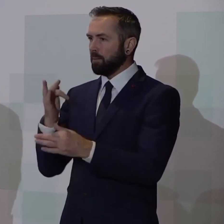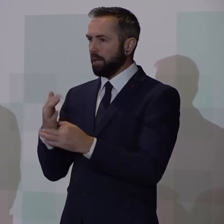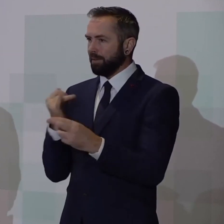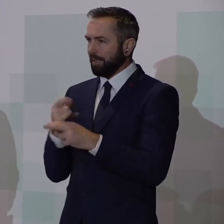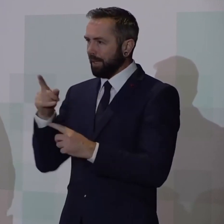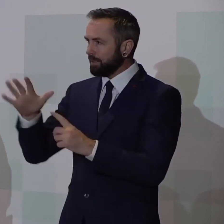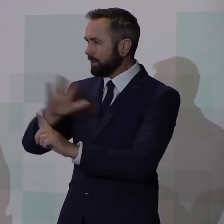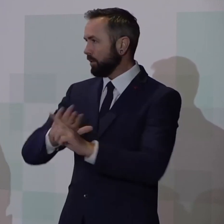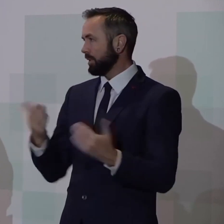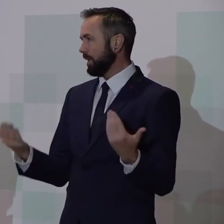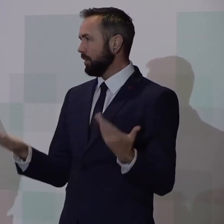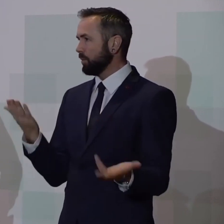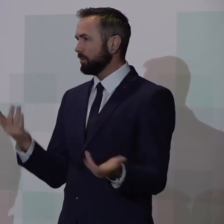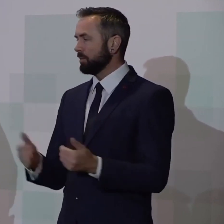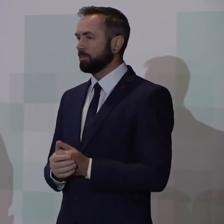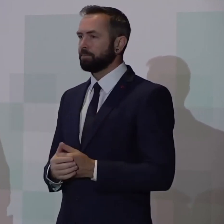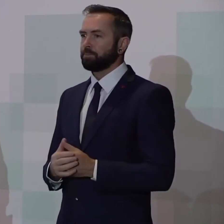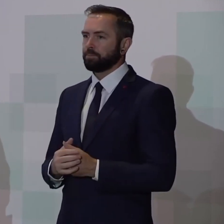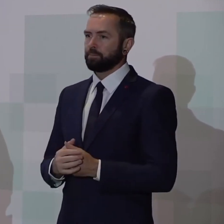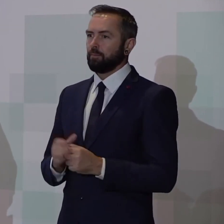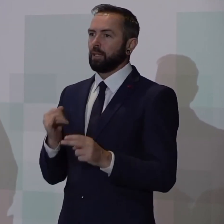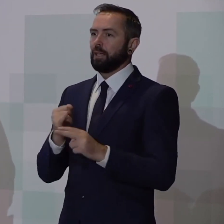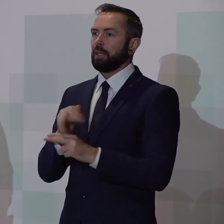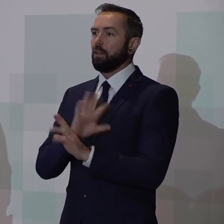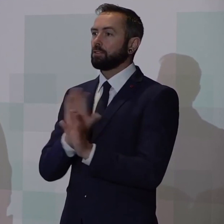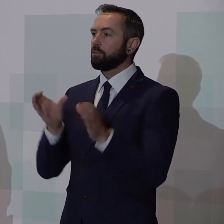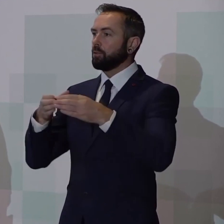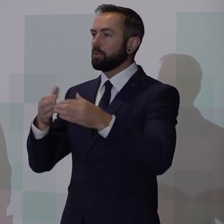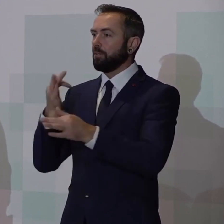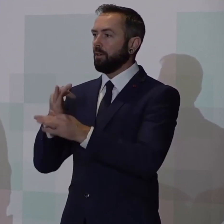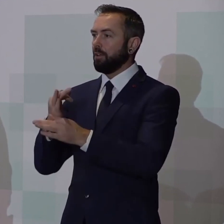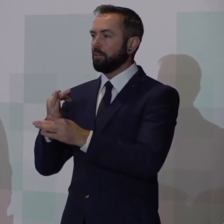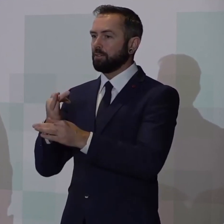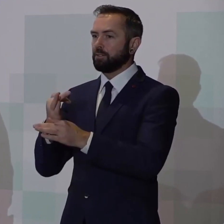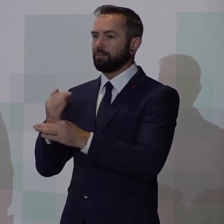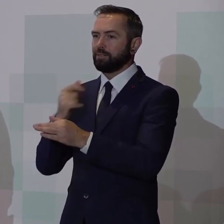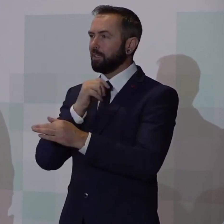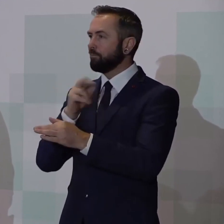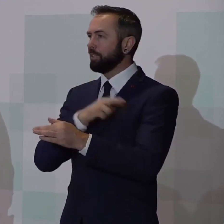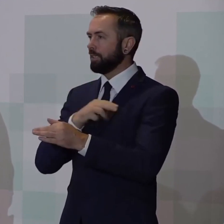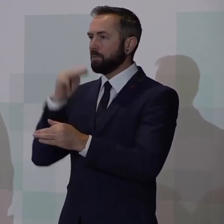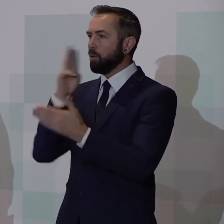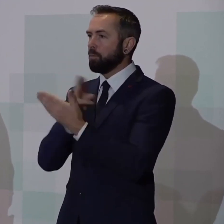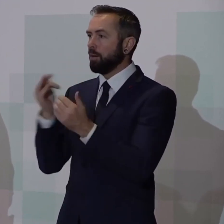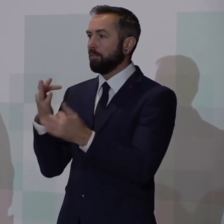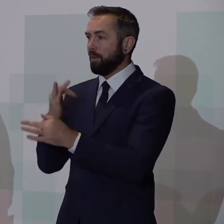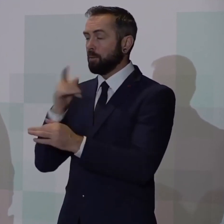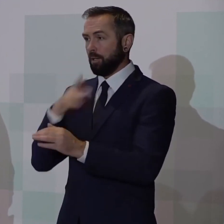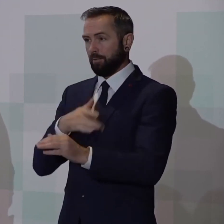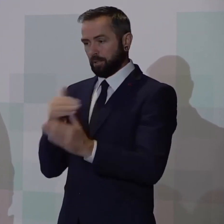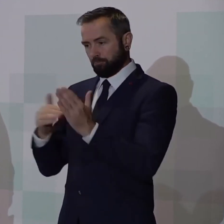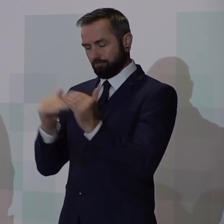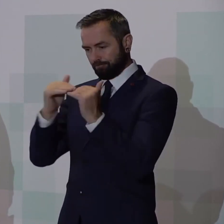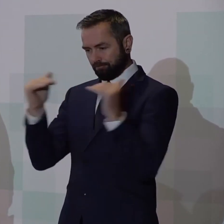situation? So, in many sectors, fathers are a forgotten part of the family, but they're equally as important as the mother. They've